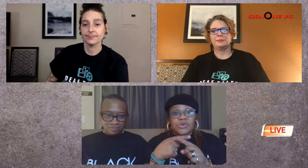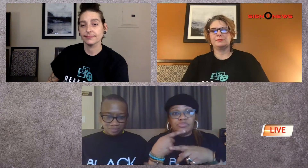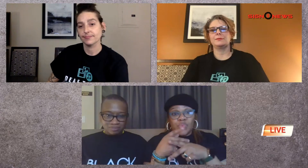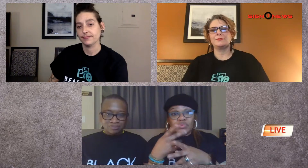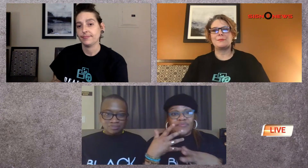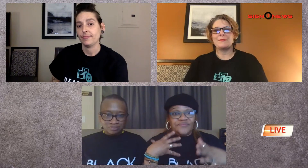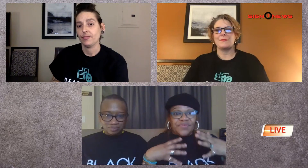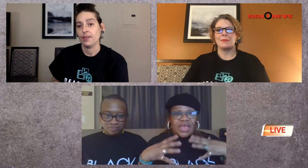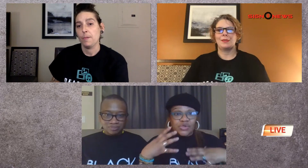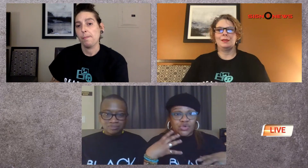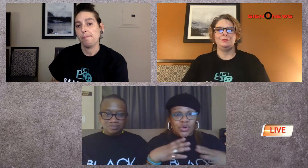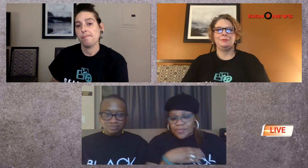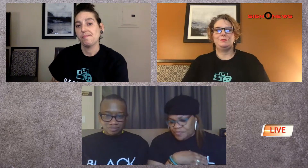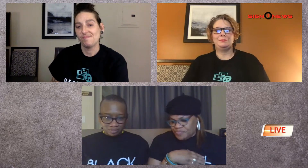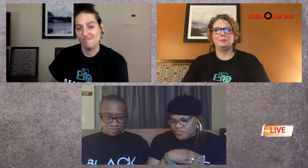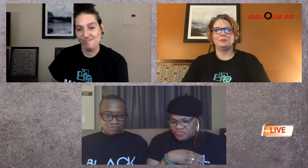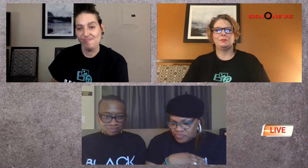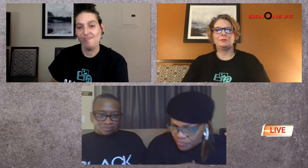crew,